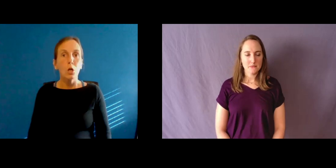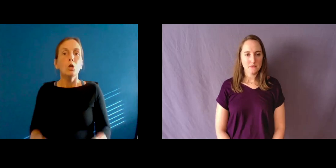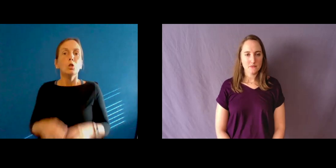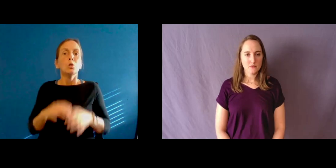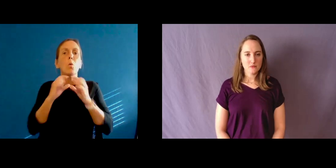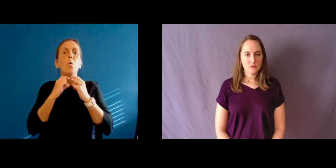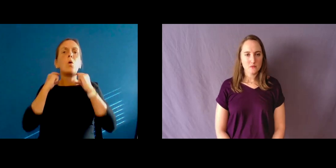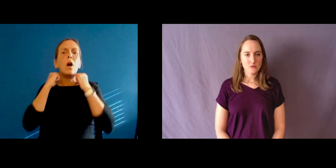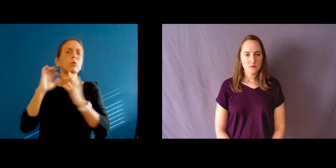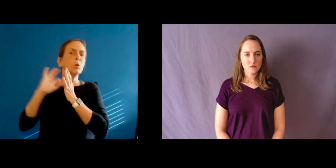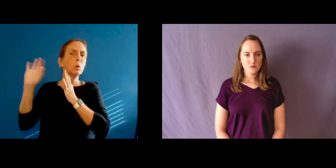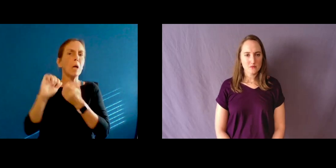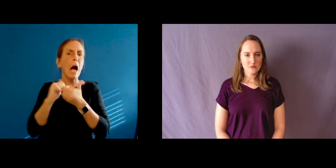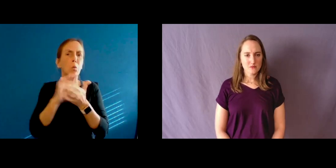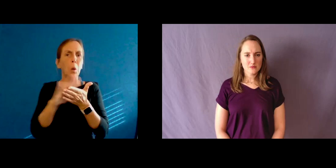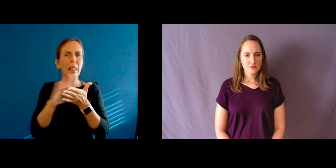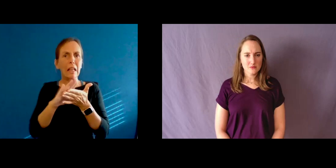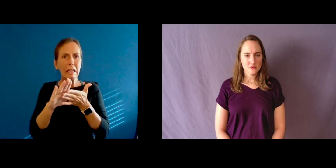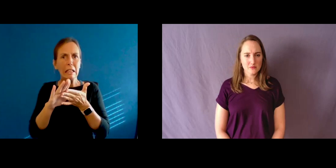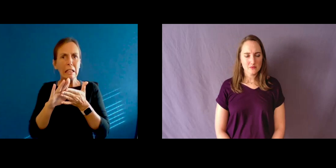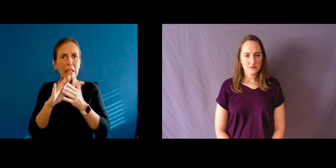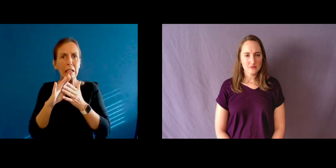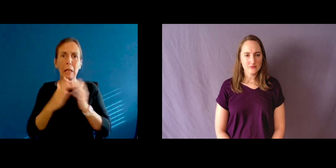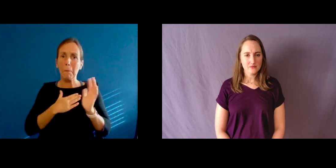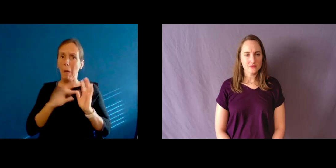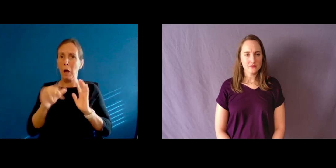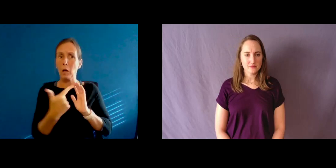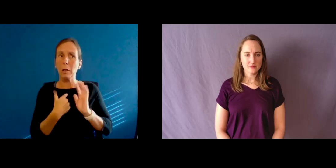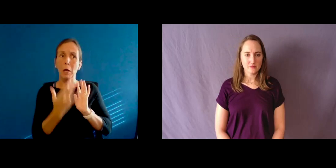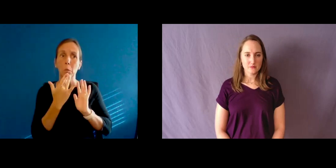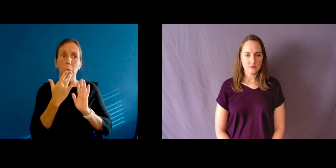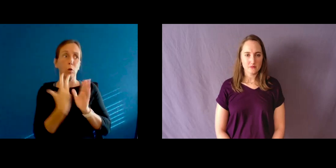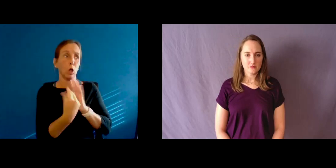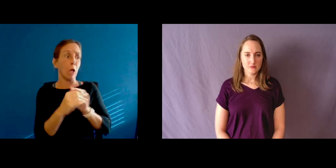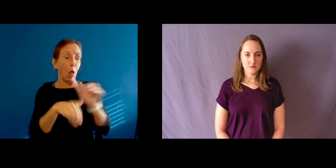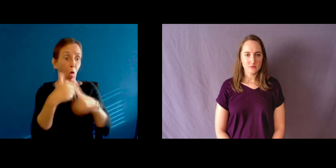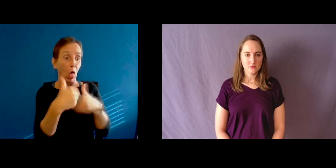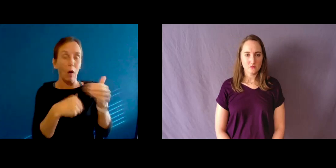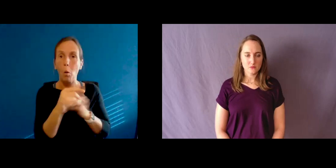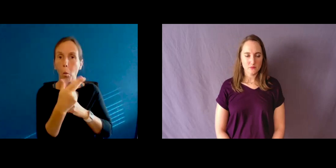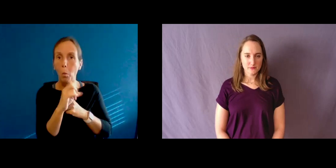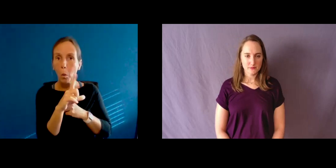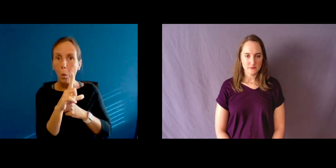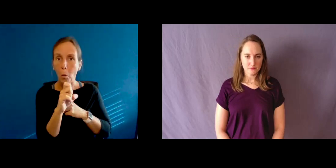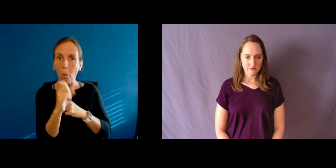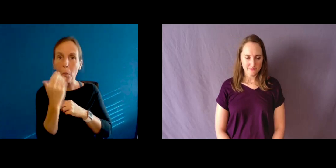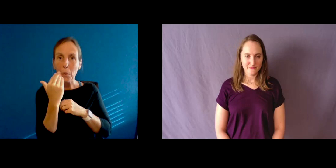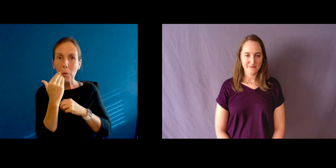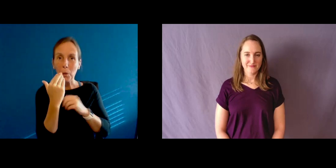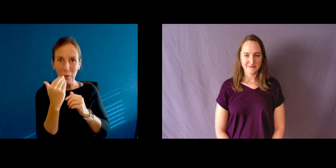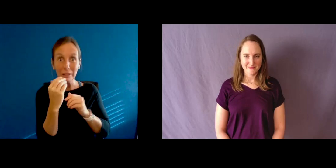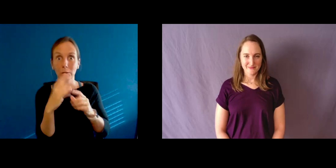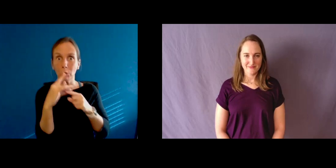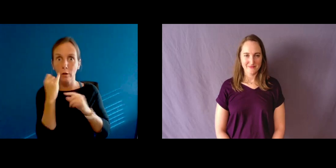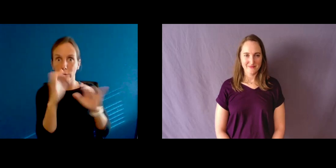I know my dogs they would rather be outside digging holes, especially if it's raining. So, like, are they easy to